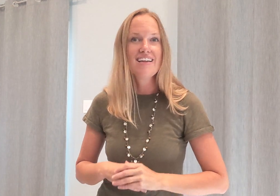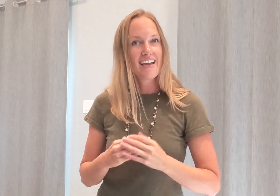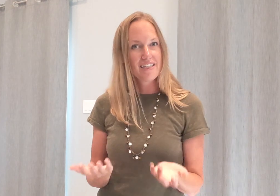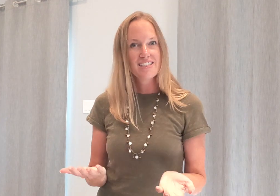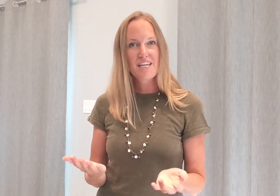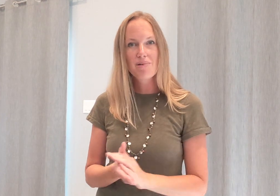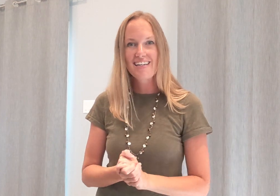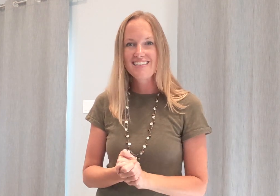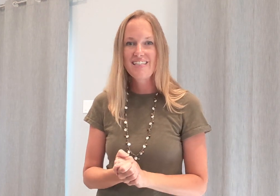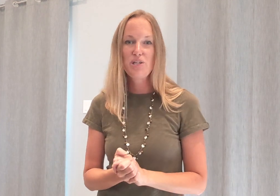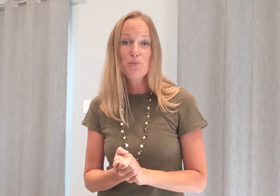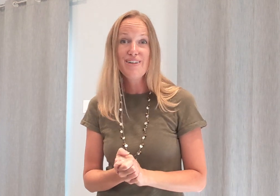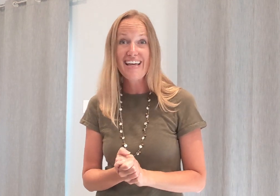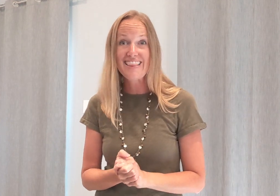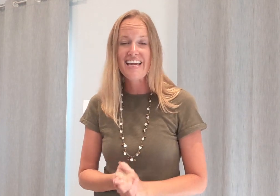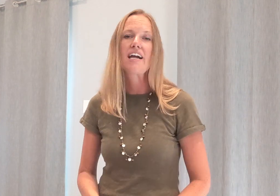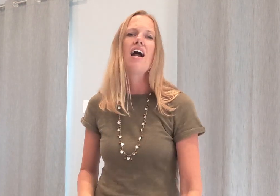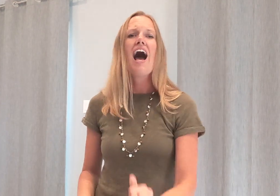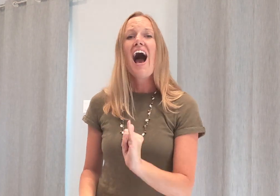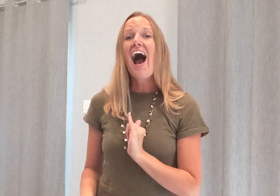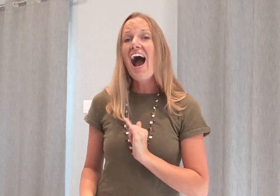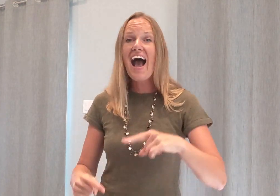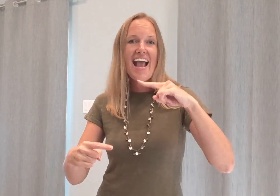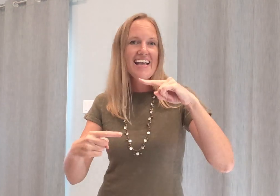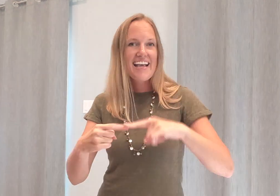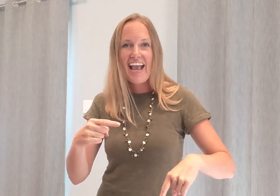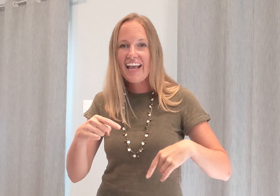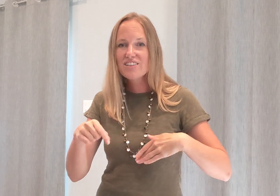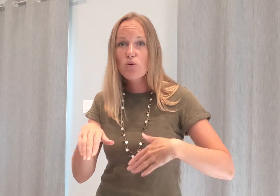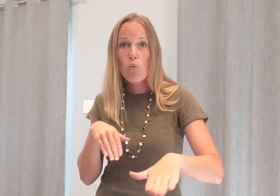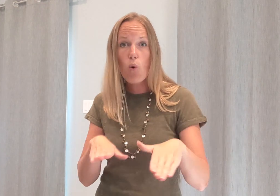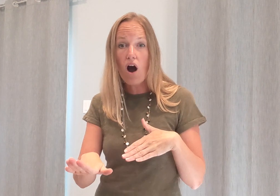Okay, just keep practicing. You will get there. I can't walk